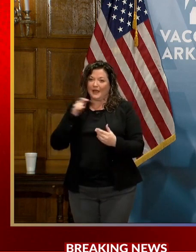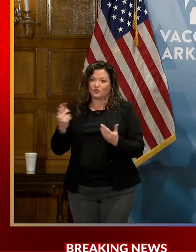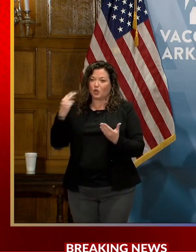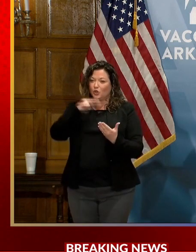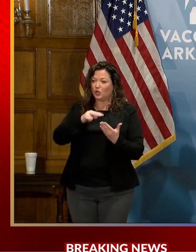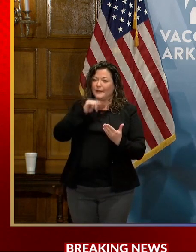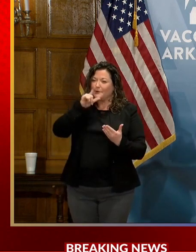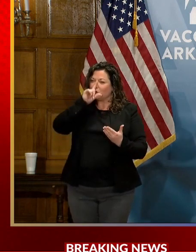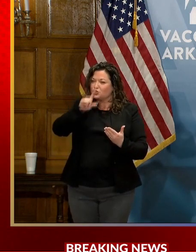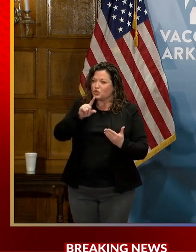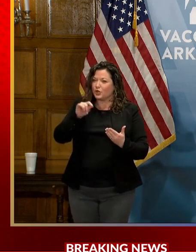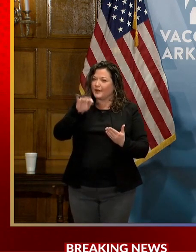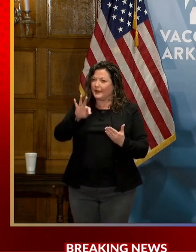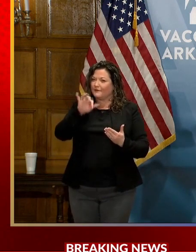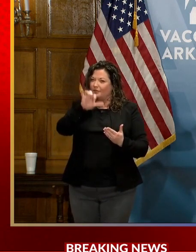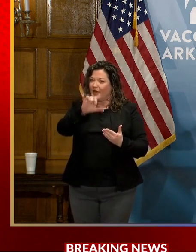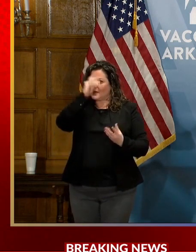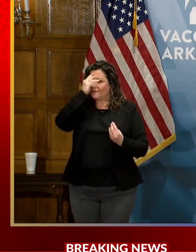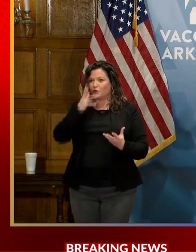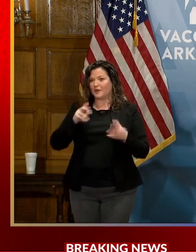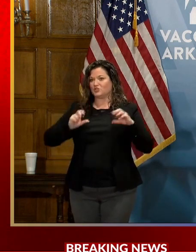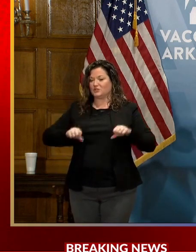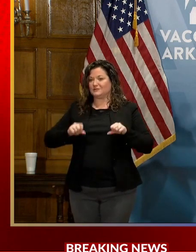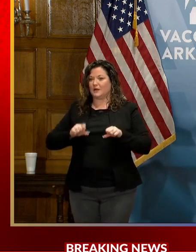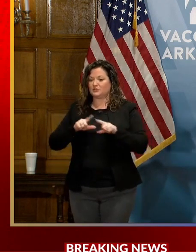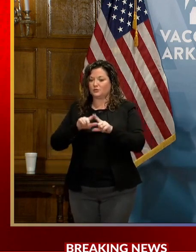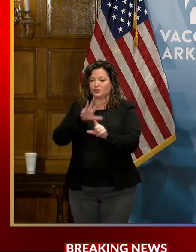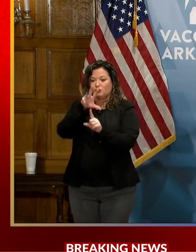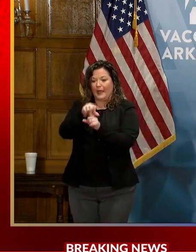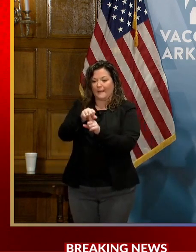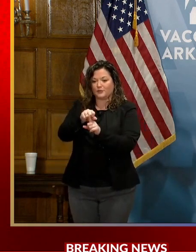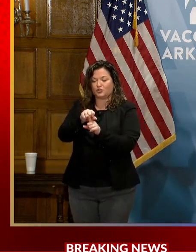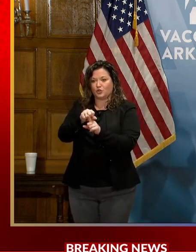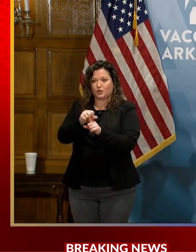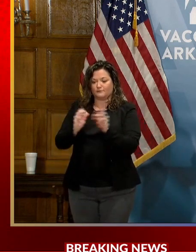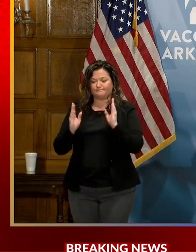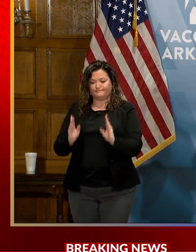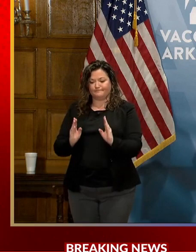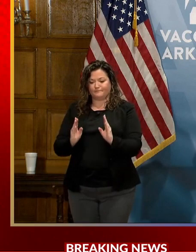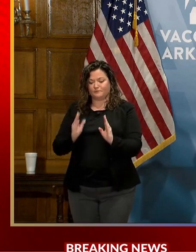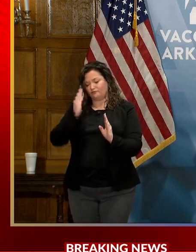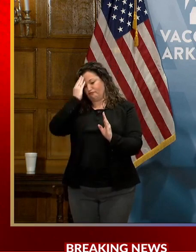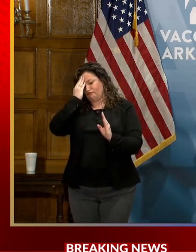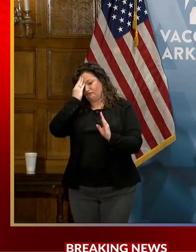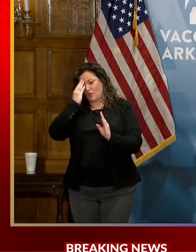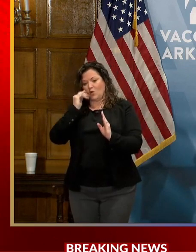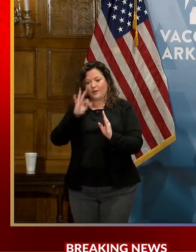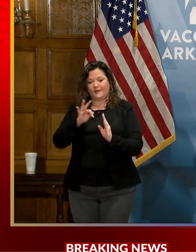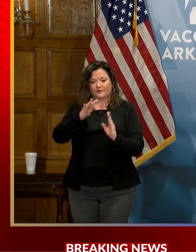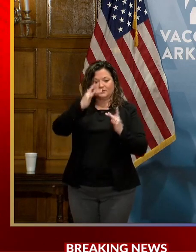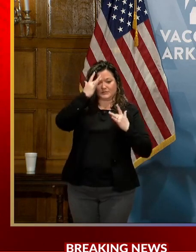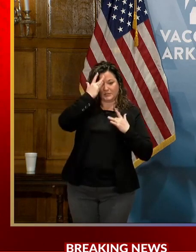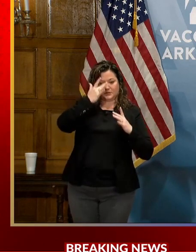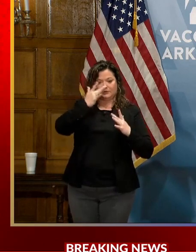we can actually capture that data of 2 subsequent infections after having been